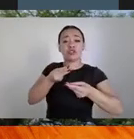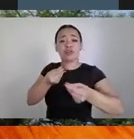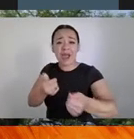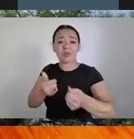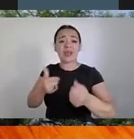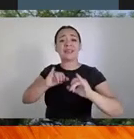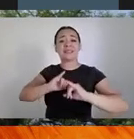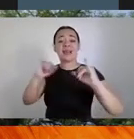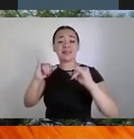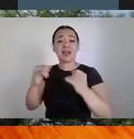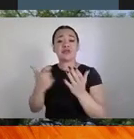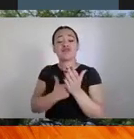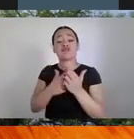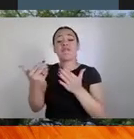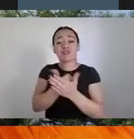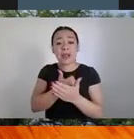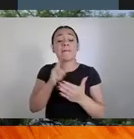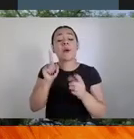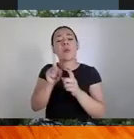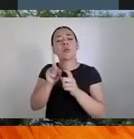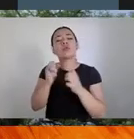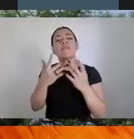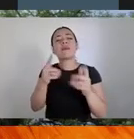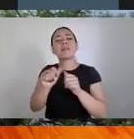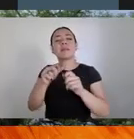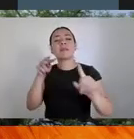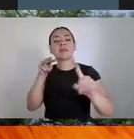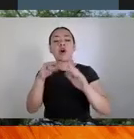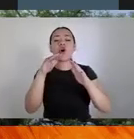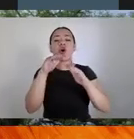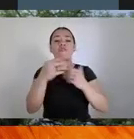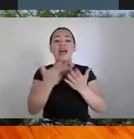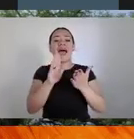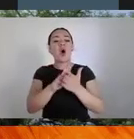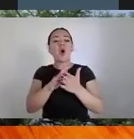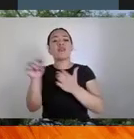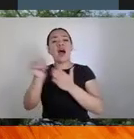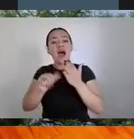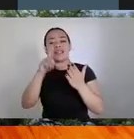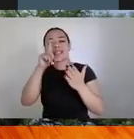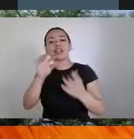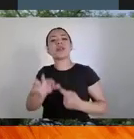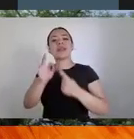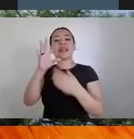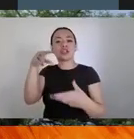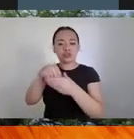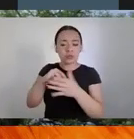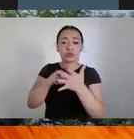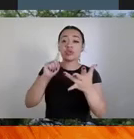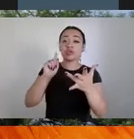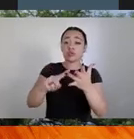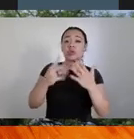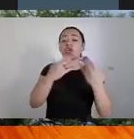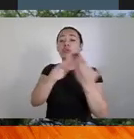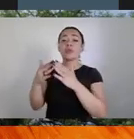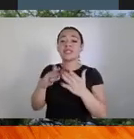recovery, but it also gave him a better perspective on how the arts might uniquely contribute to community recovery and resilience.